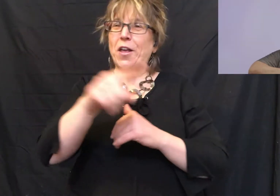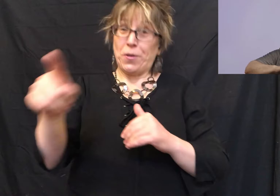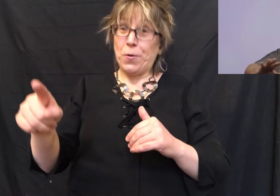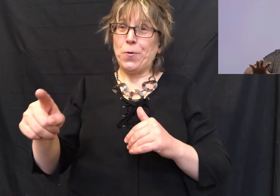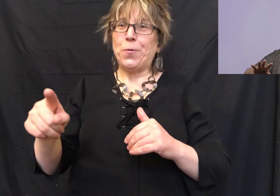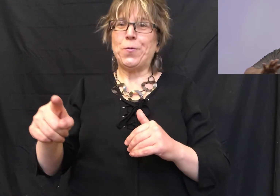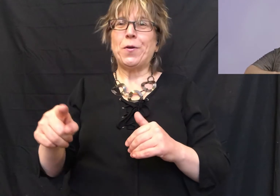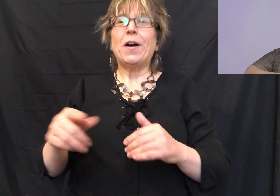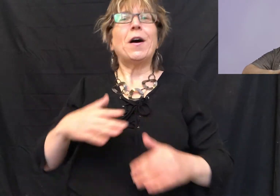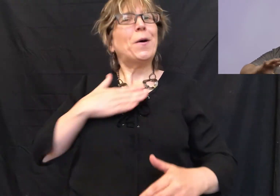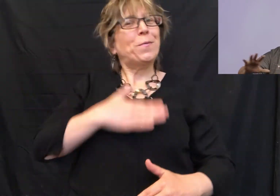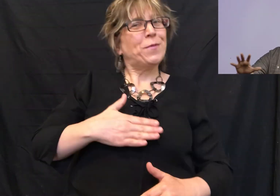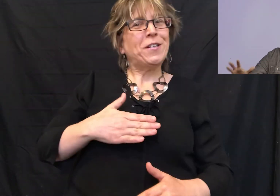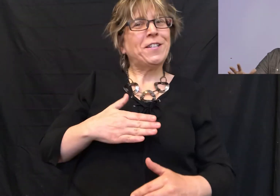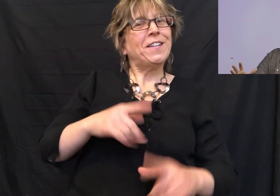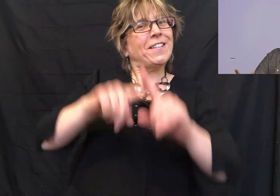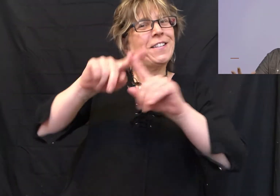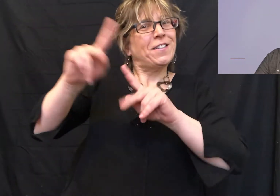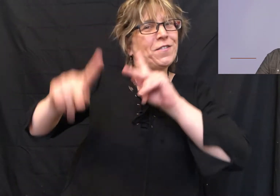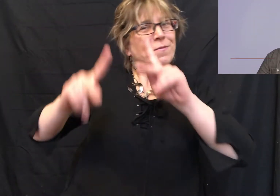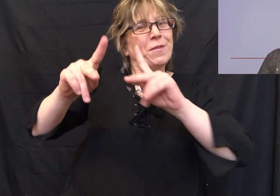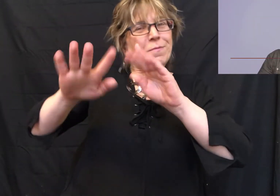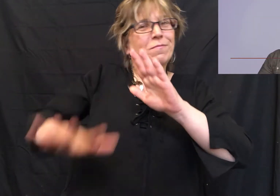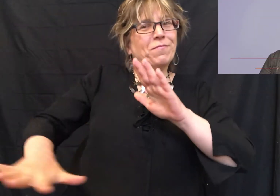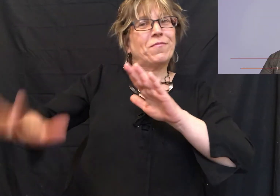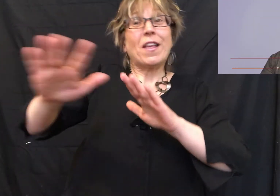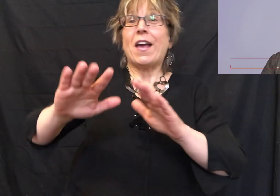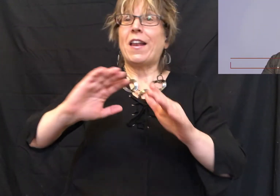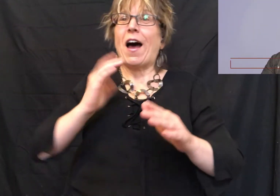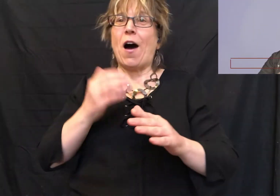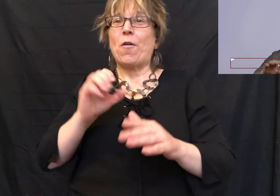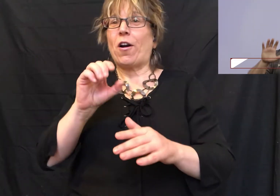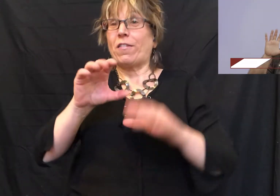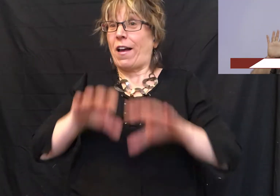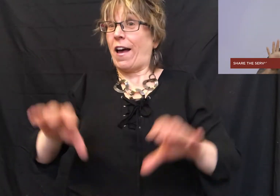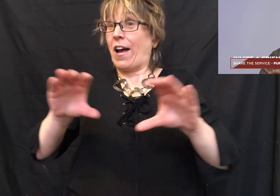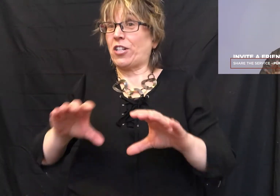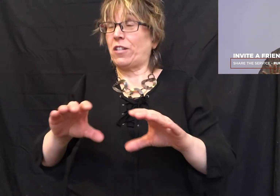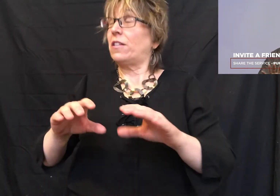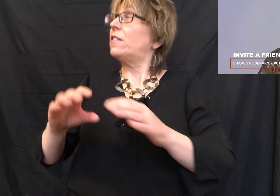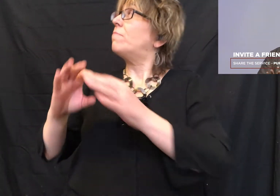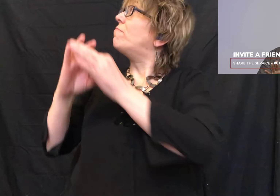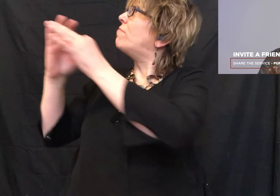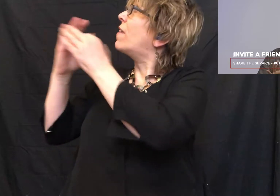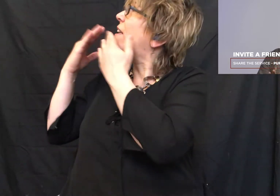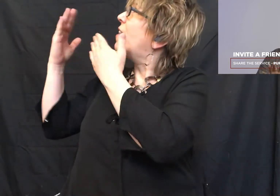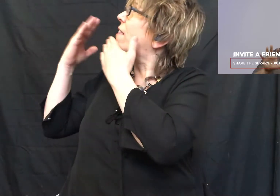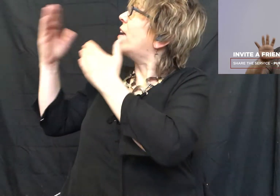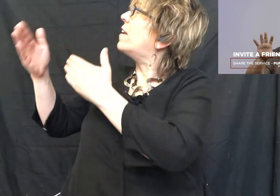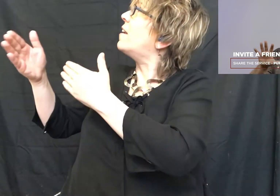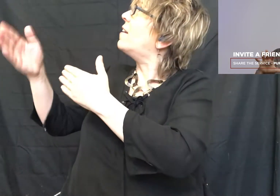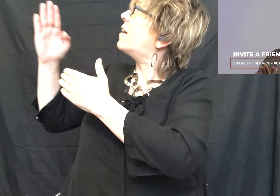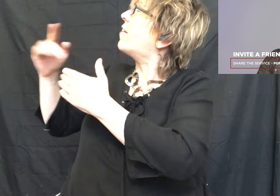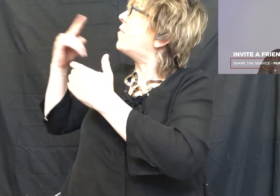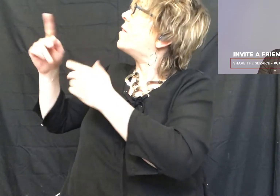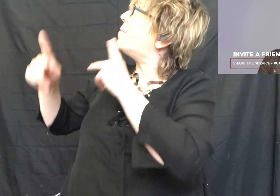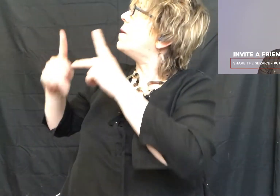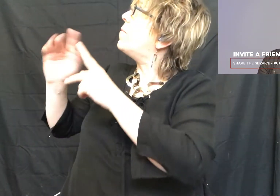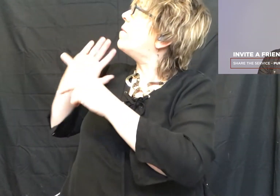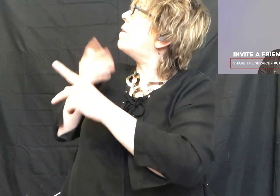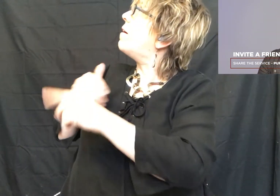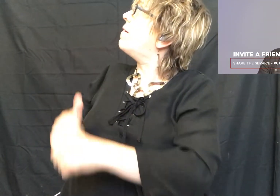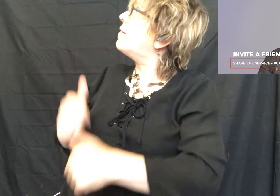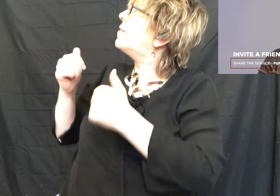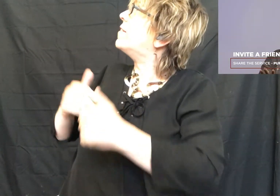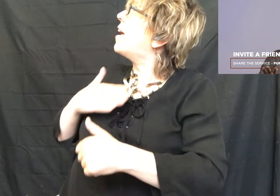that you spend a lot of time appreciating the people around your world. And our action step was we were going to spend time with God, thanking God for the people that He has placed in